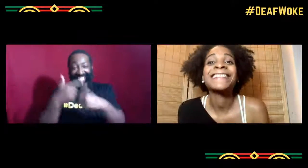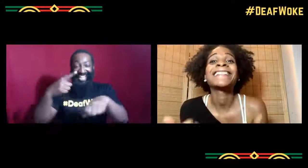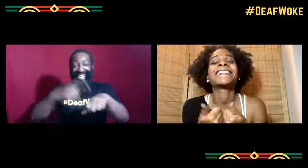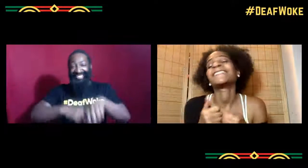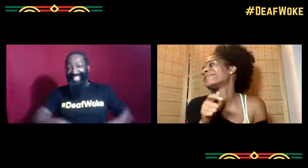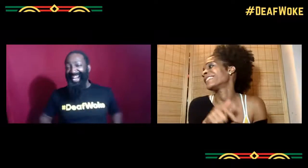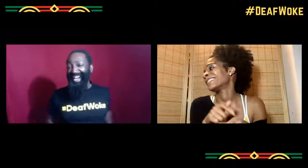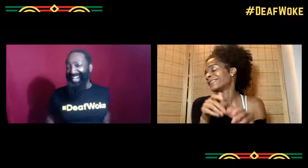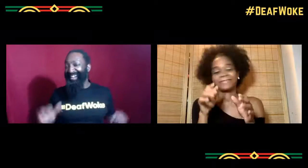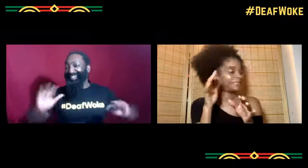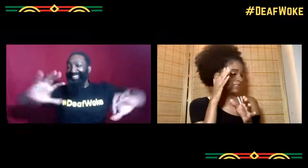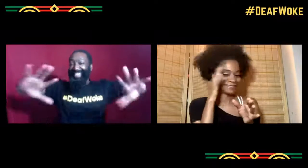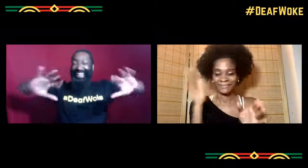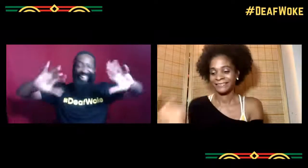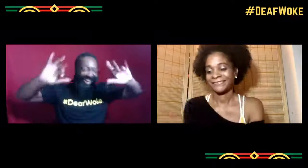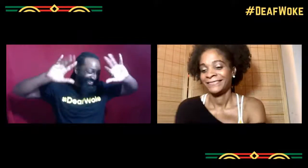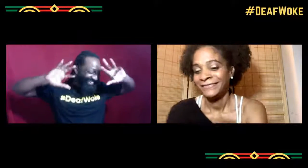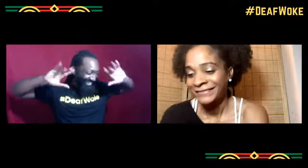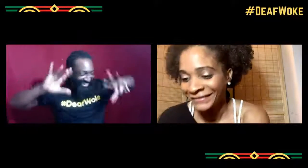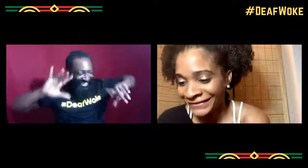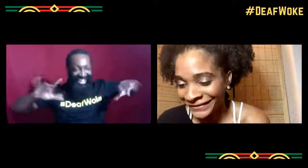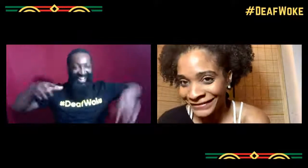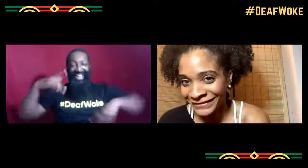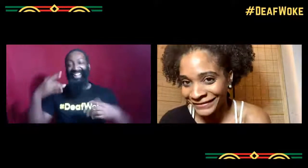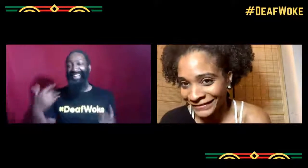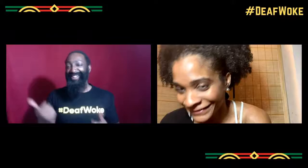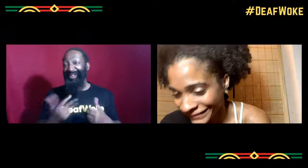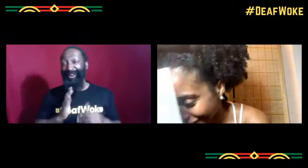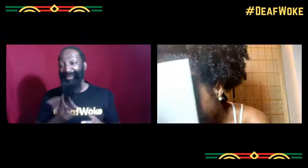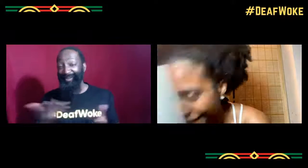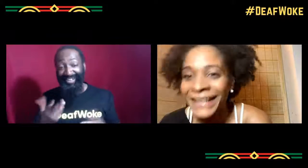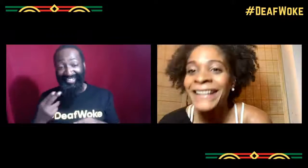It's challenge time. It's game time. Oh boy.